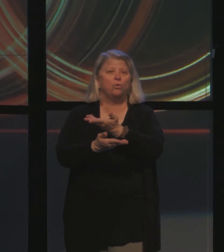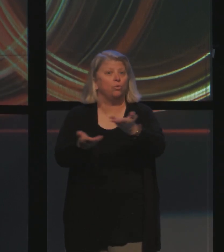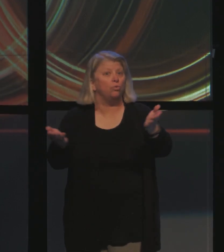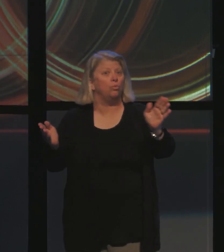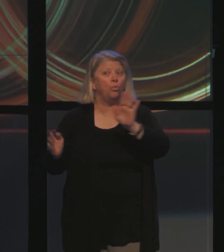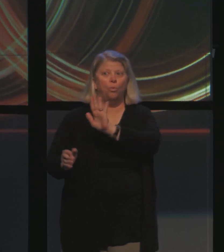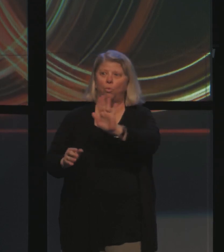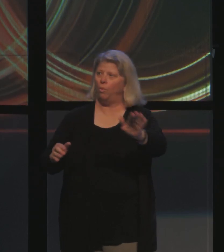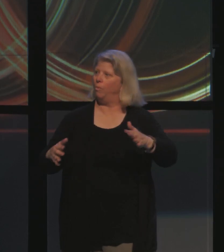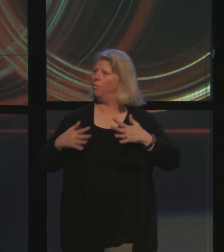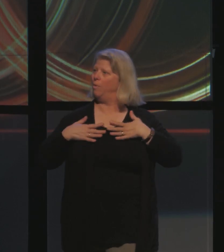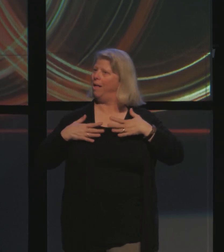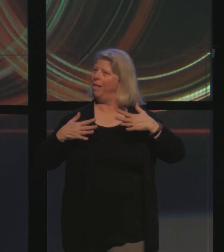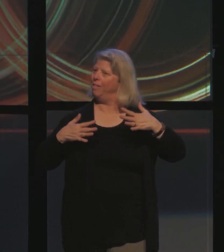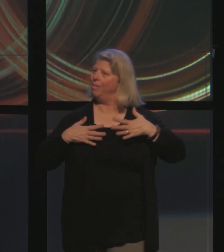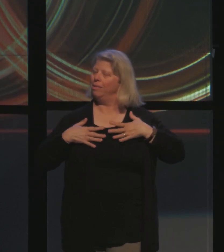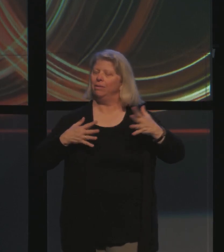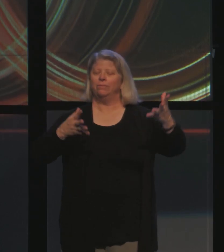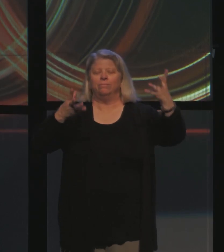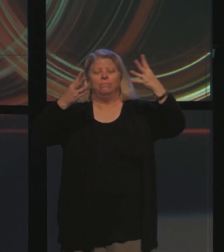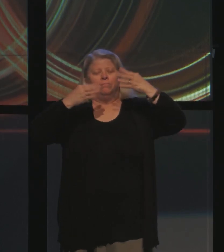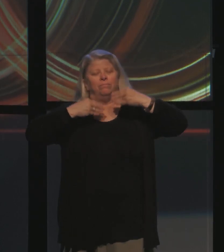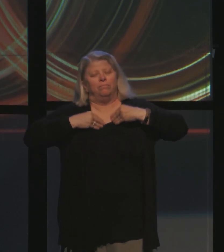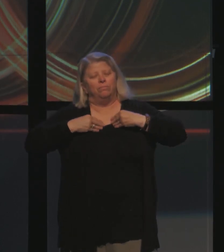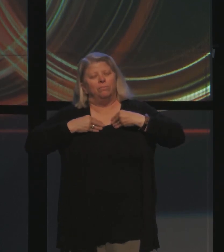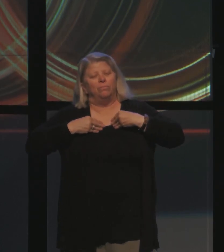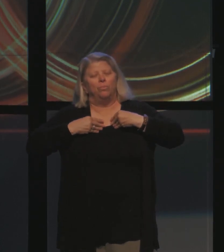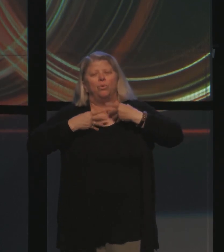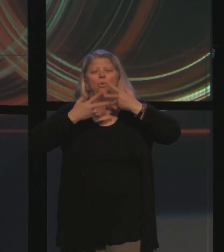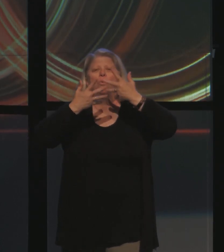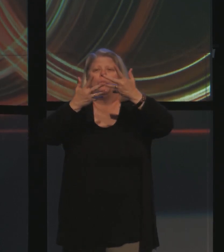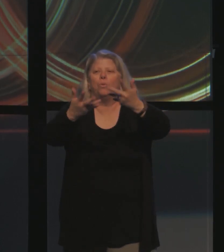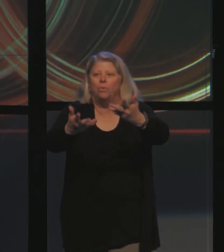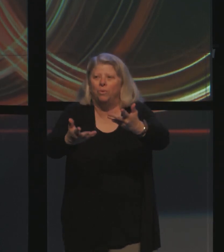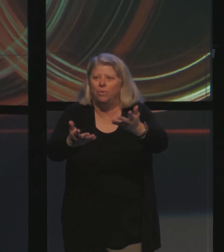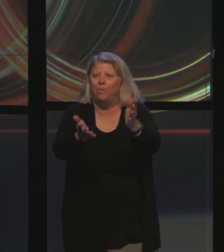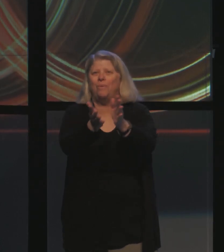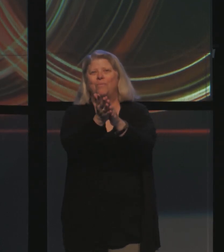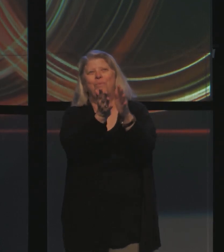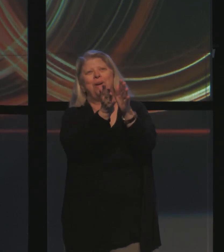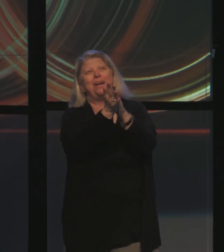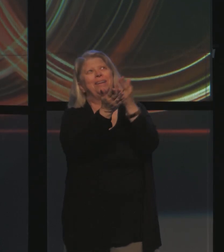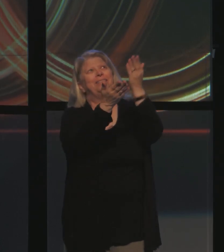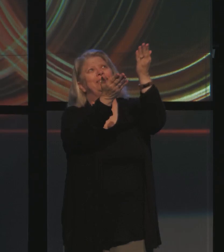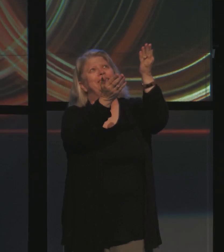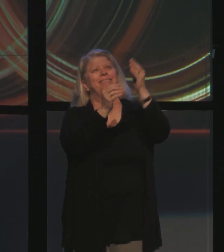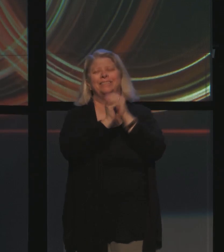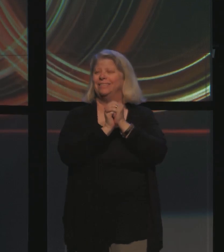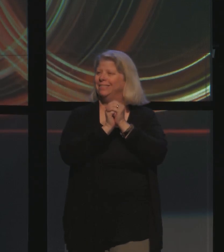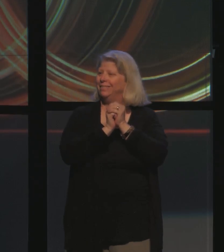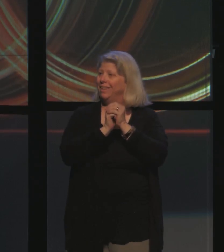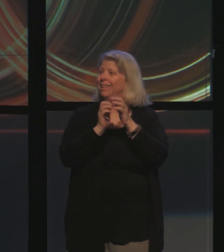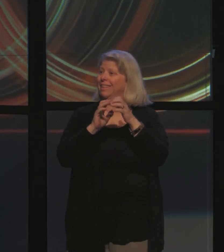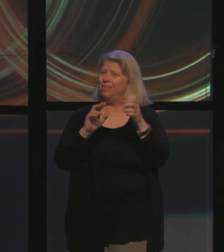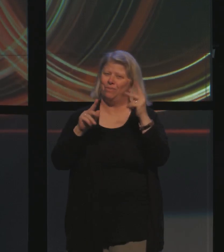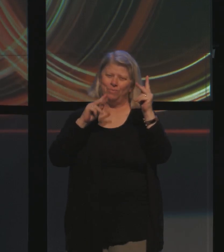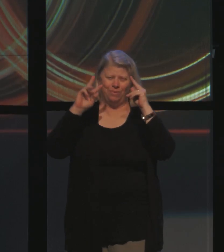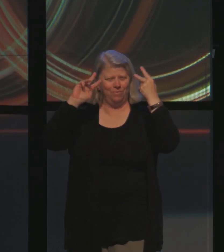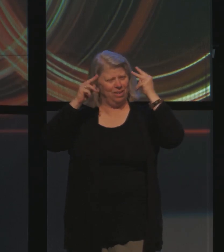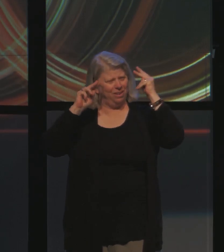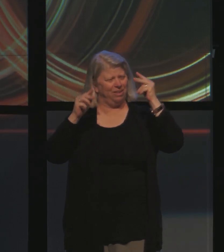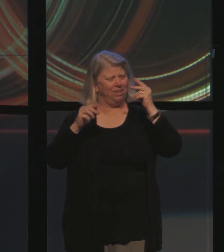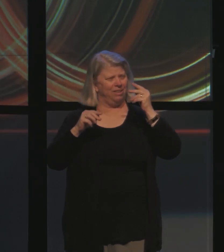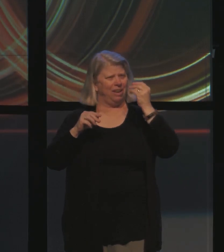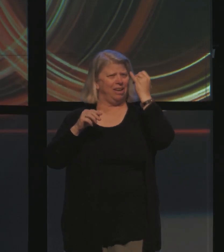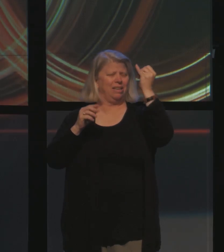breath in our lungs, so we pour out our praise. And there's a lot of, I think, misunderstandings around the